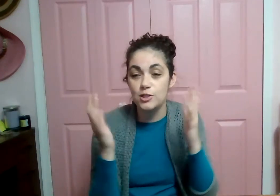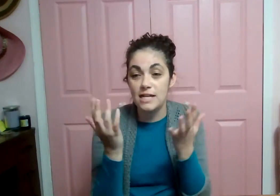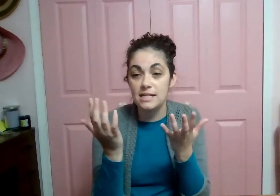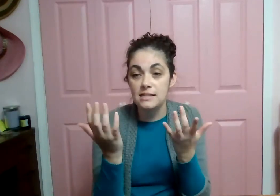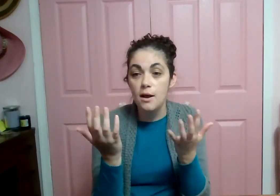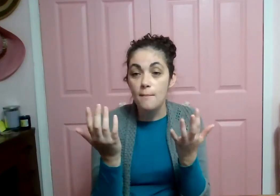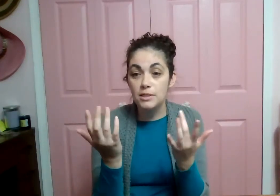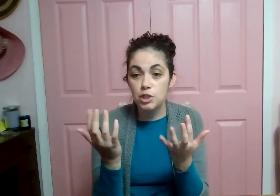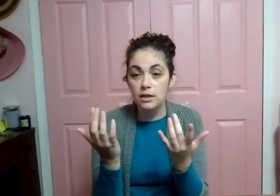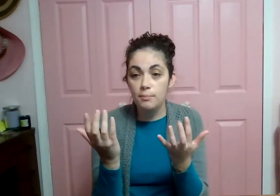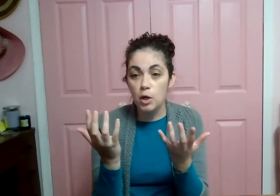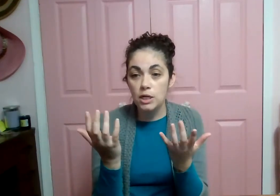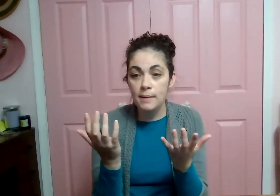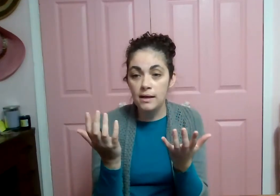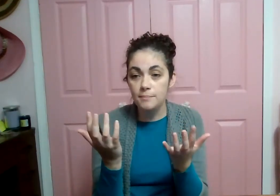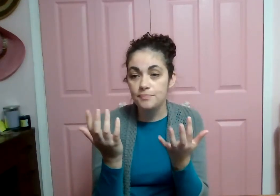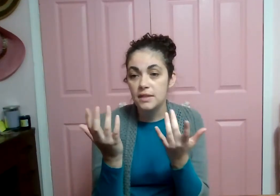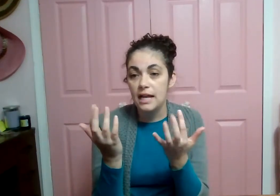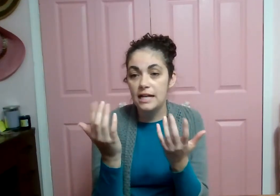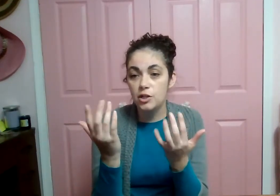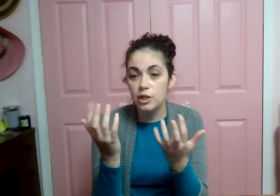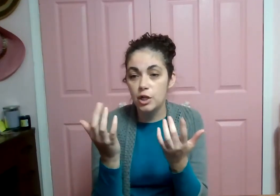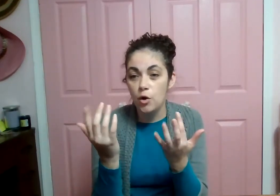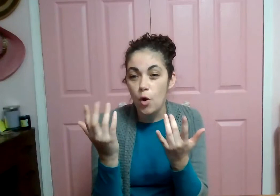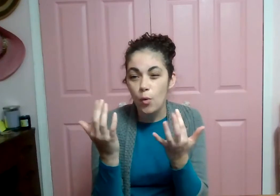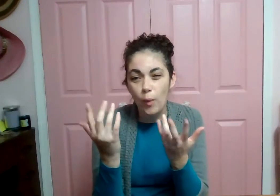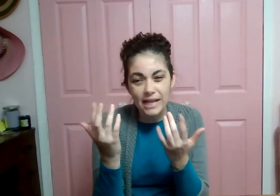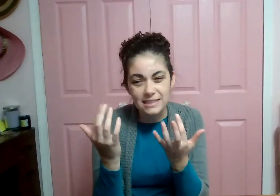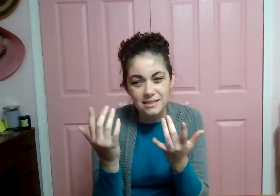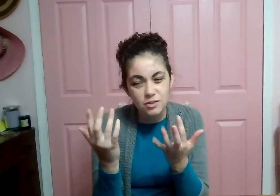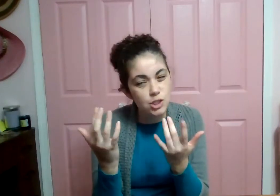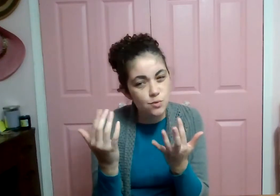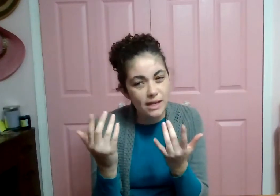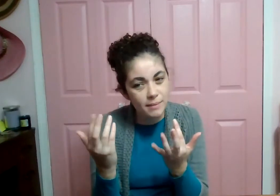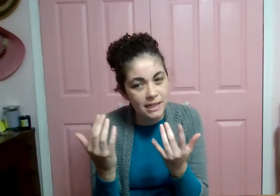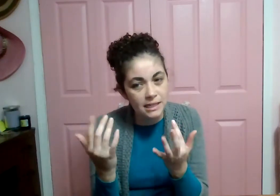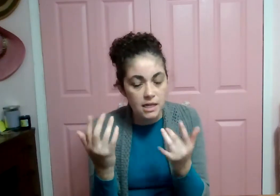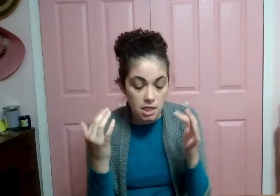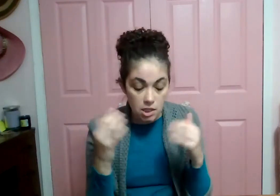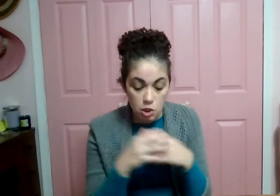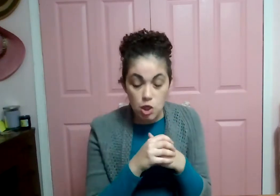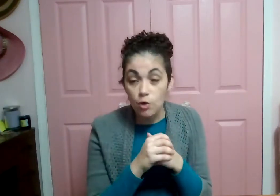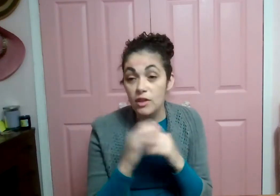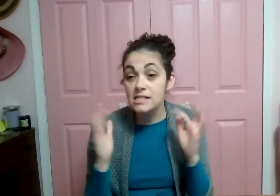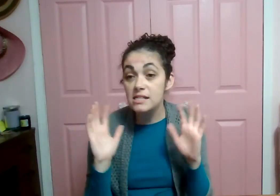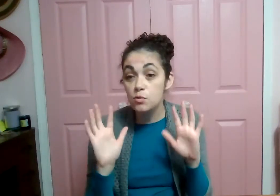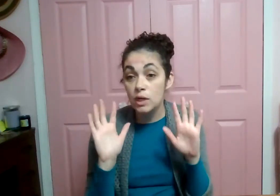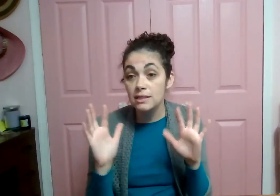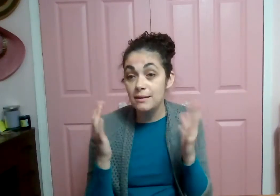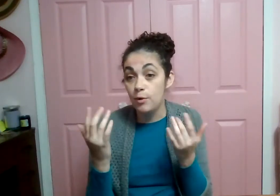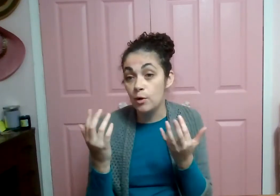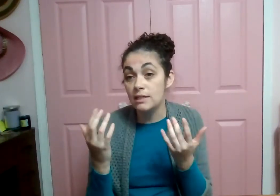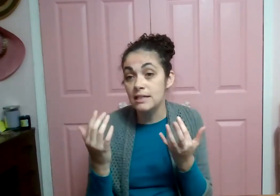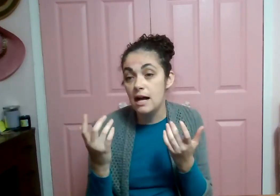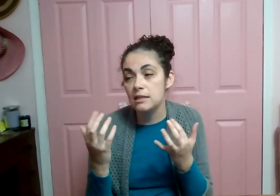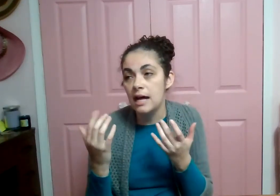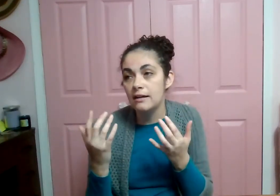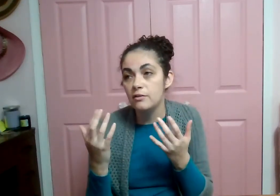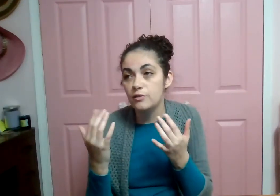jazz hands? But you're going to put them up and you're going to go wait. Just wait a minute. So this is really important. A lot of